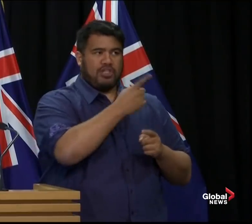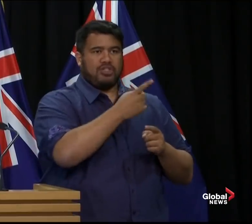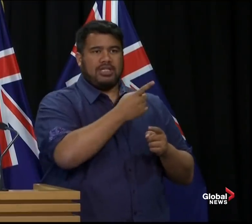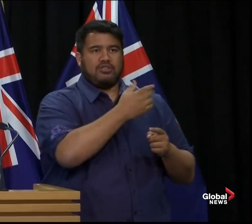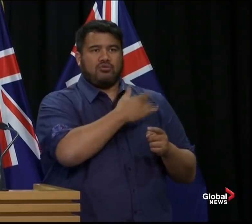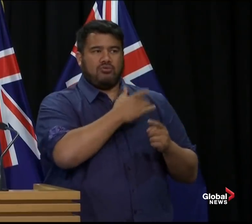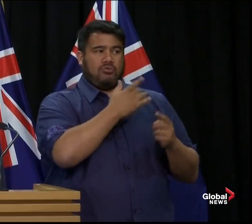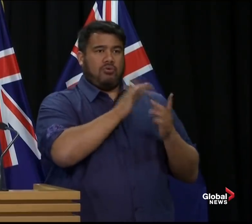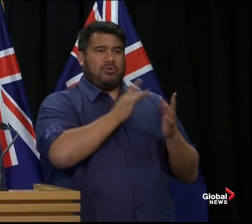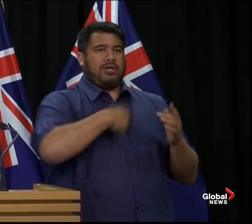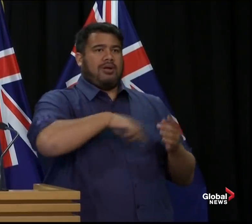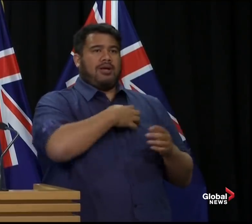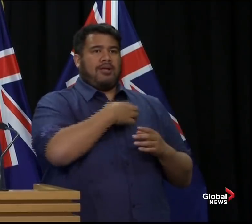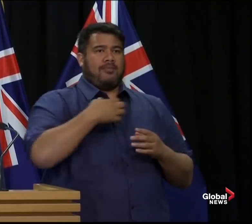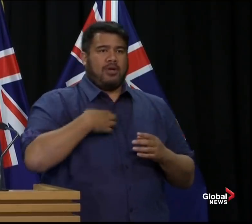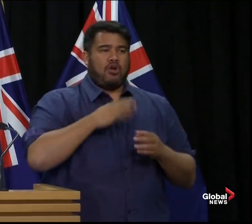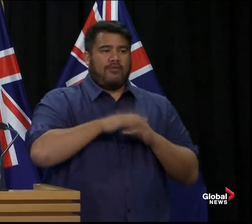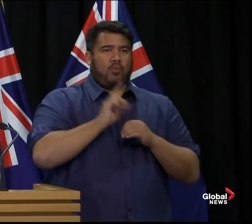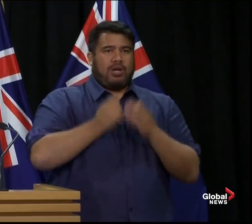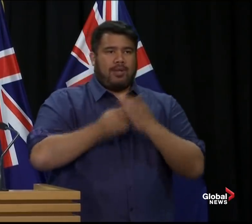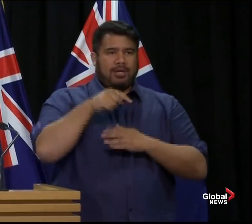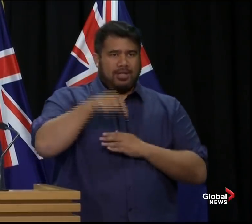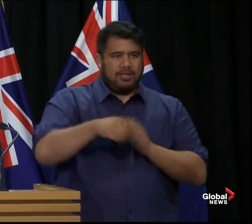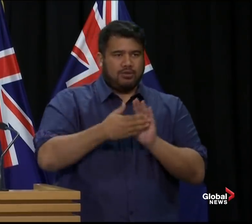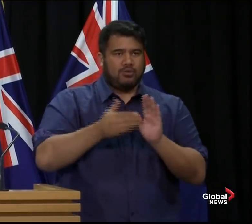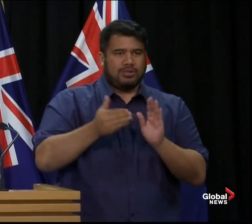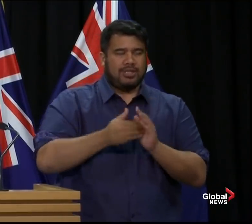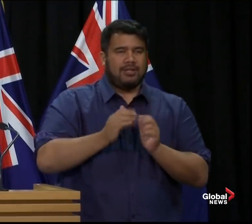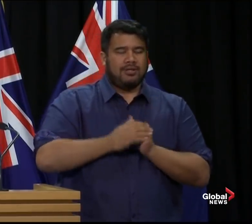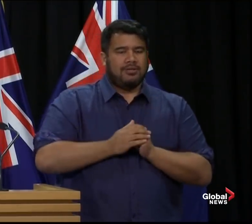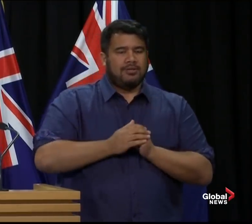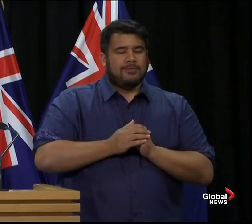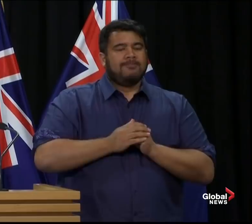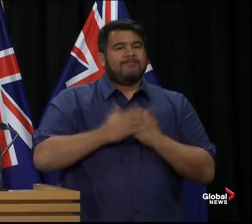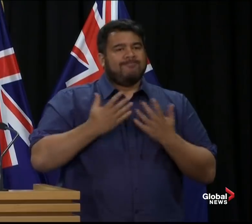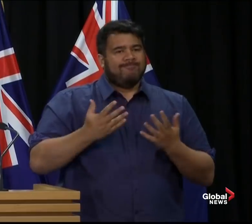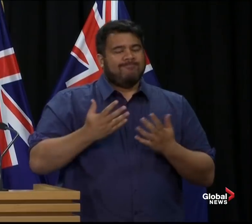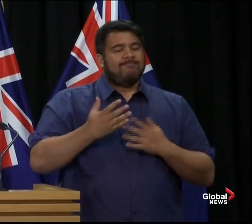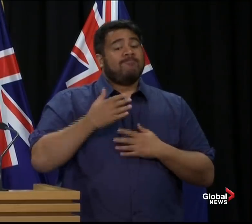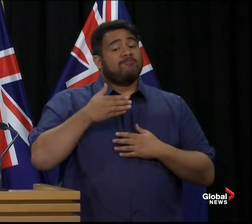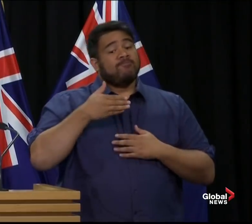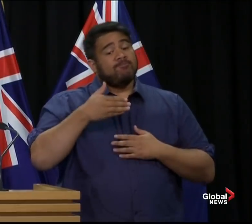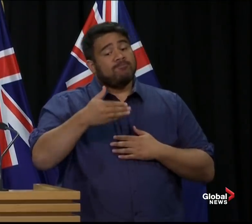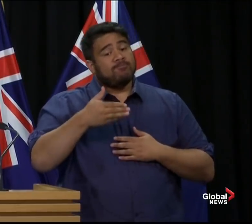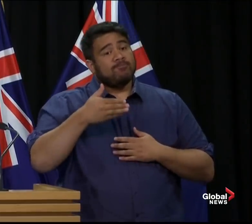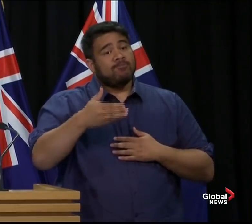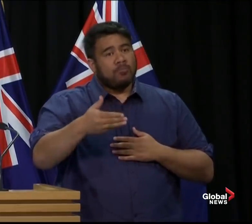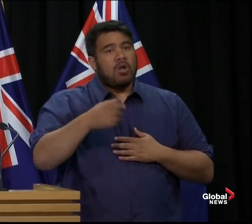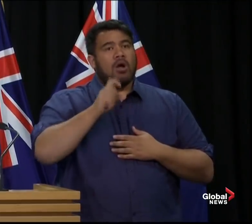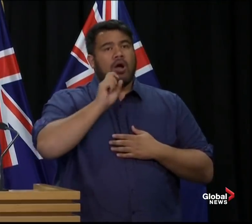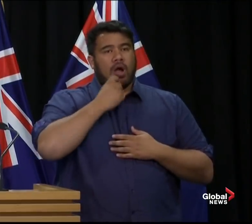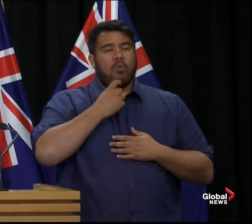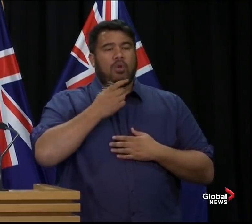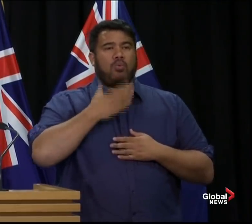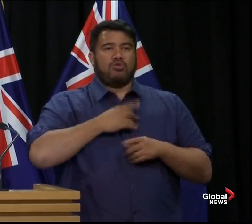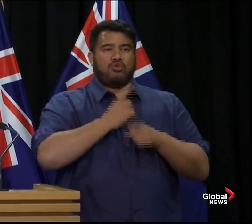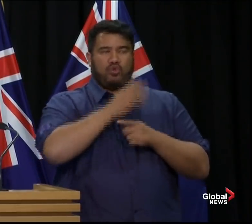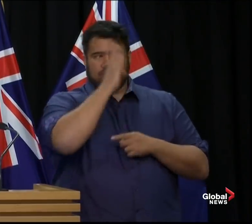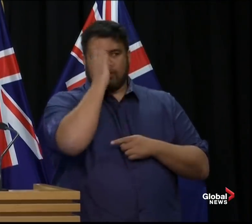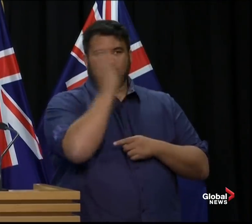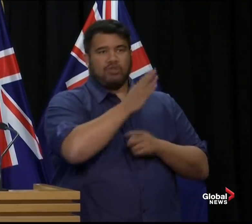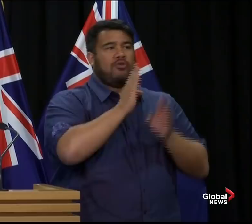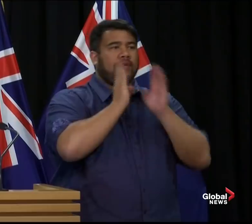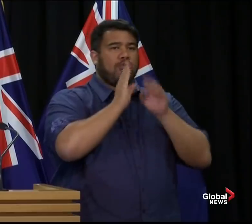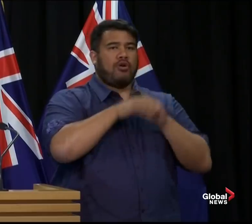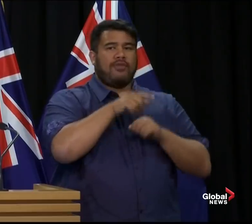in New Zealand. And this is an issue that I will look to be discussing directly with Facebook. What did she say?